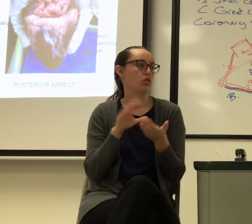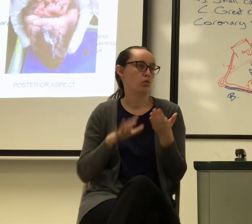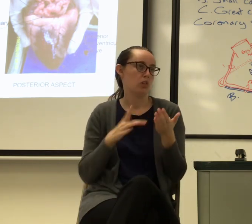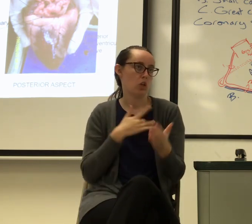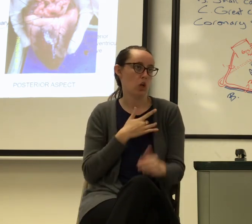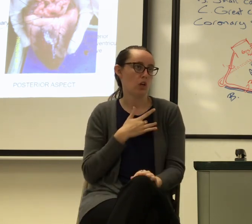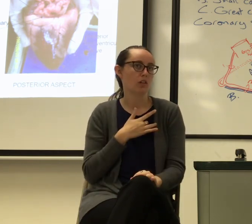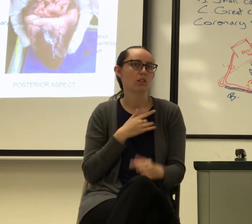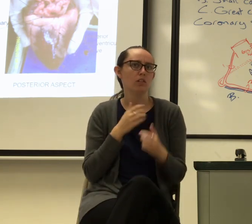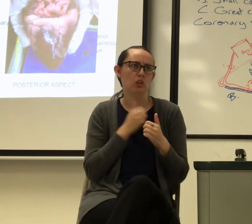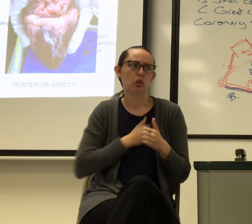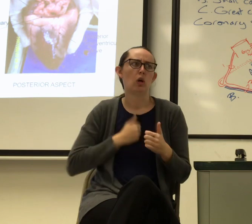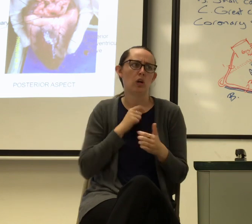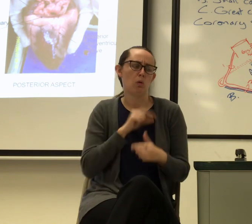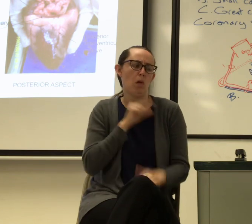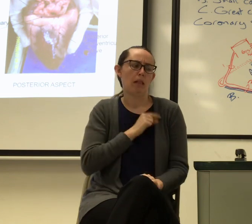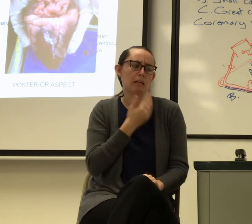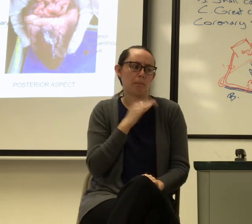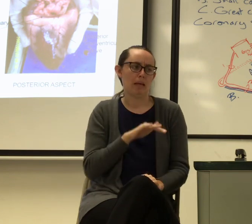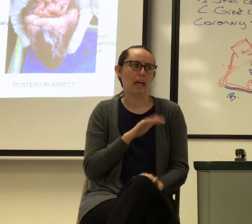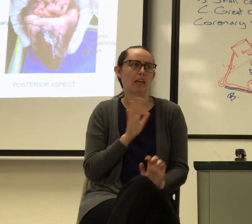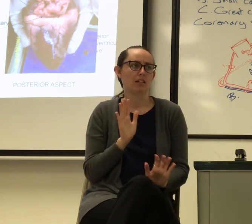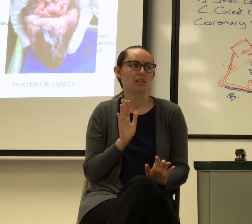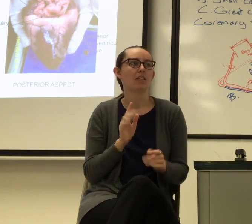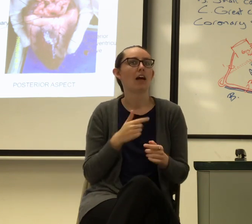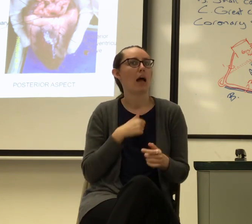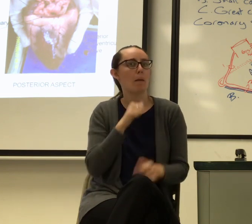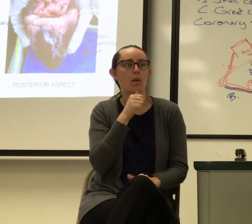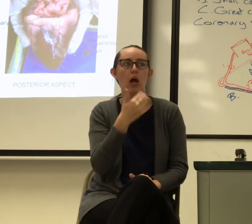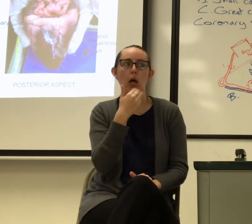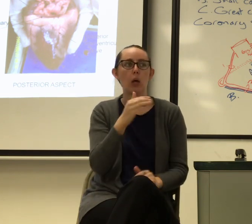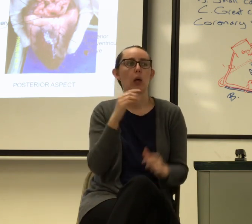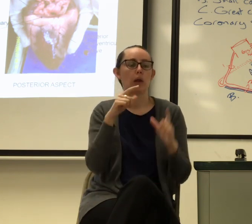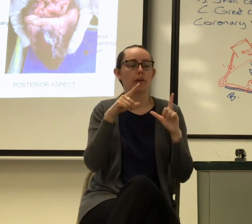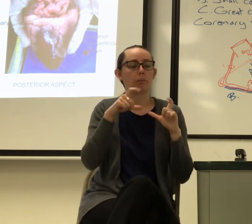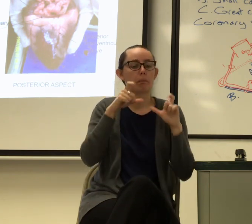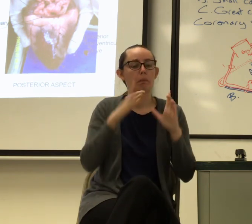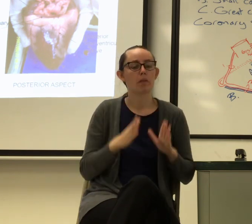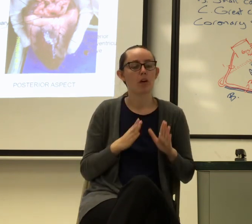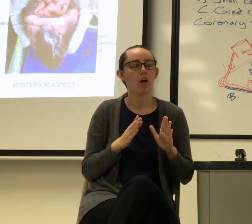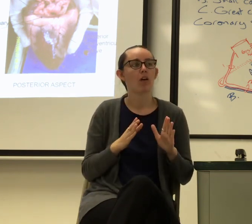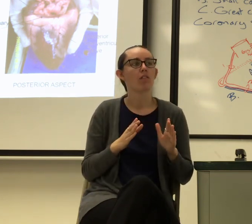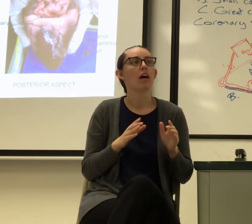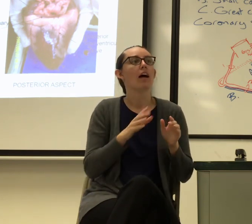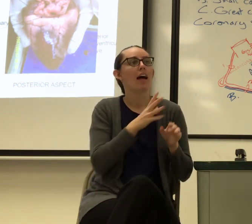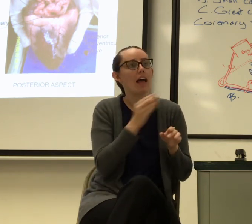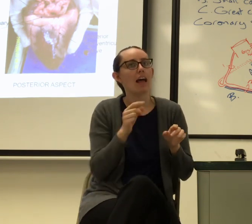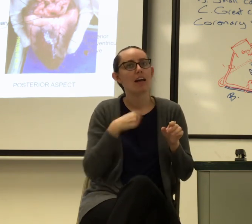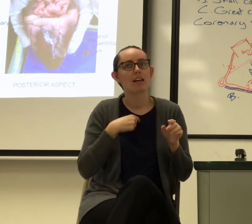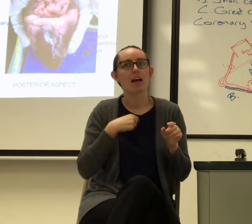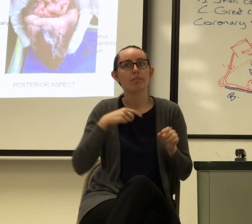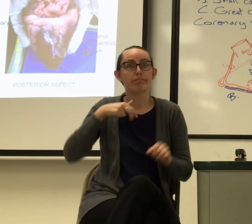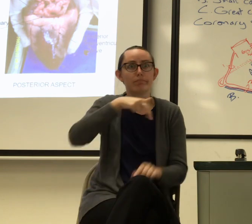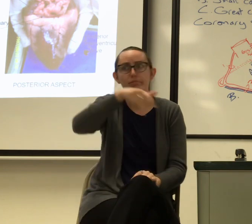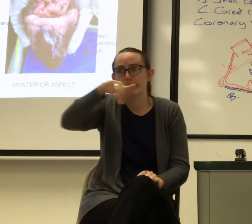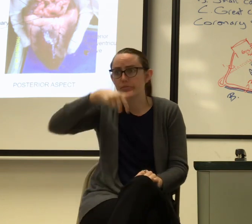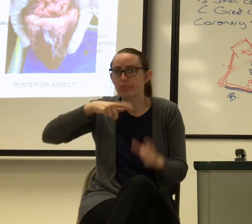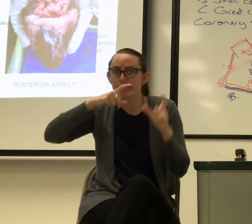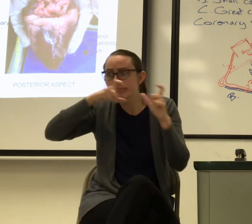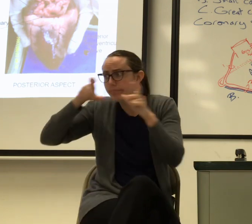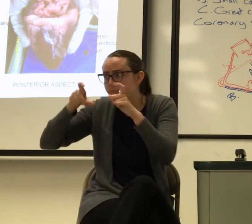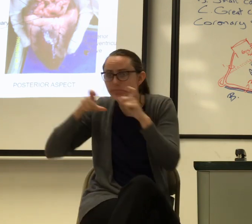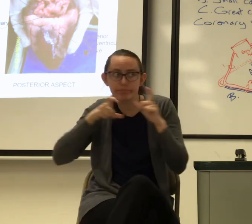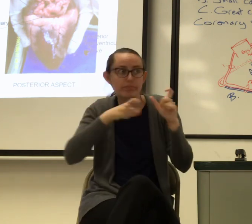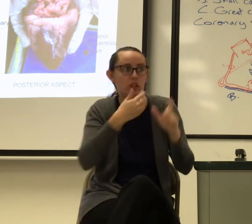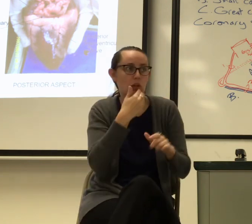because I mean, I'm not a very good photographer, and also I'm running around lab, and so I'm taking pictures real quick of ones